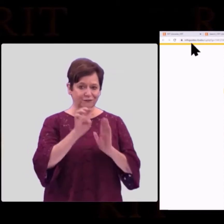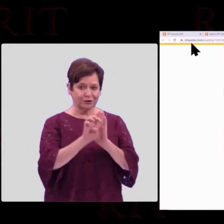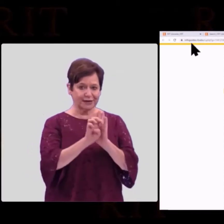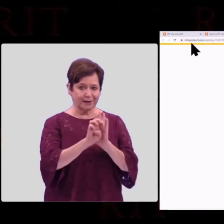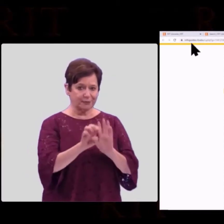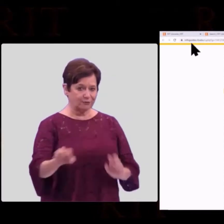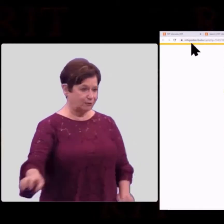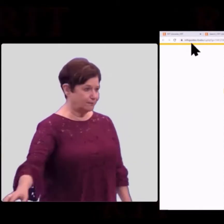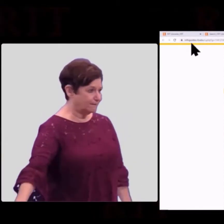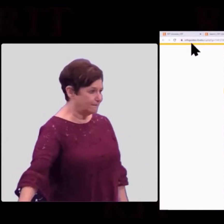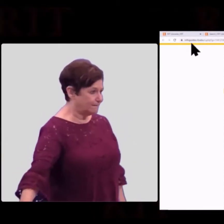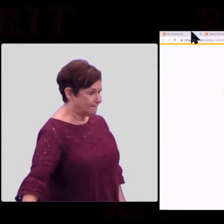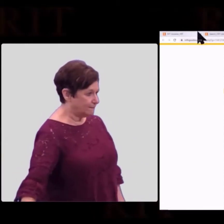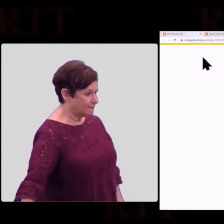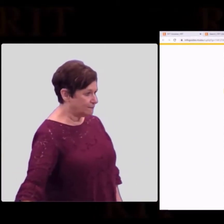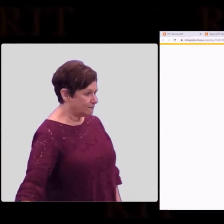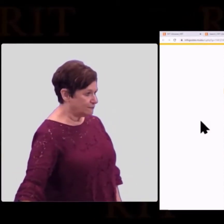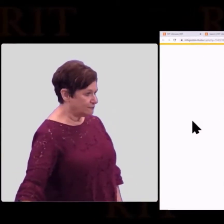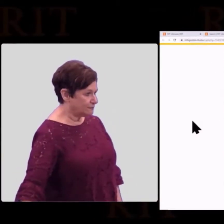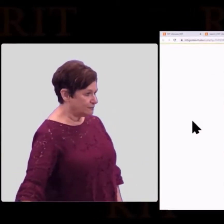Chuck Baird, for example.